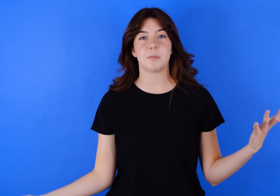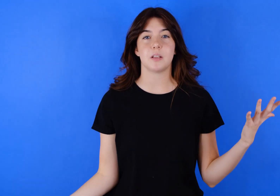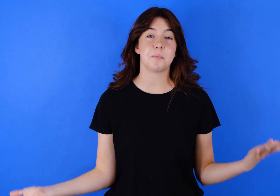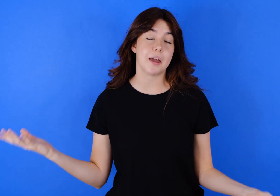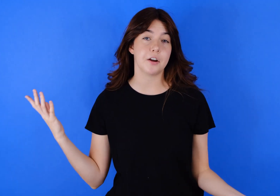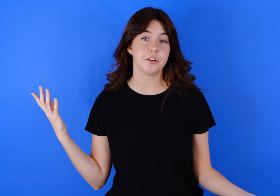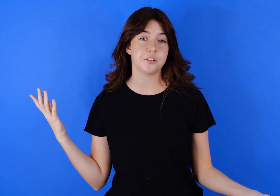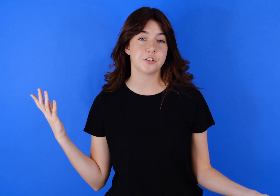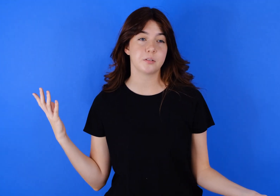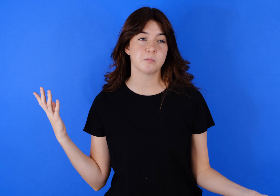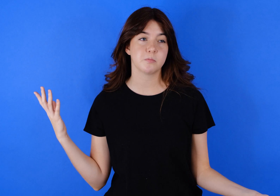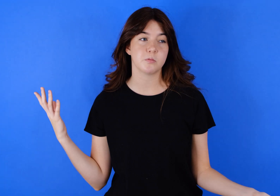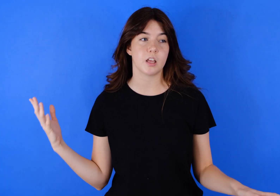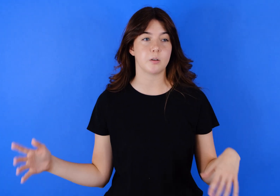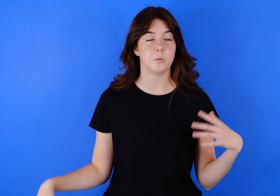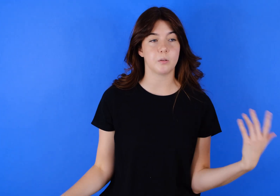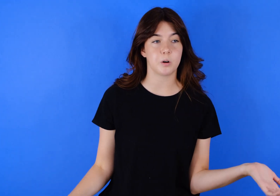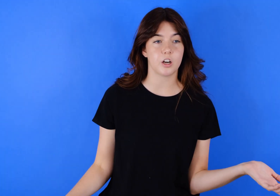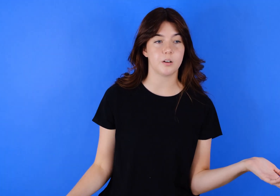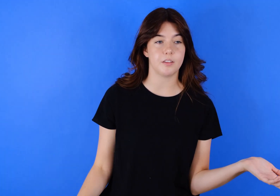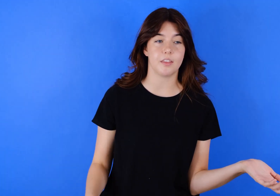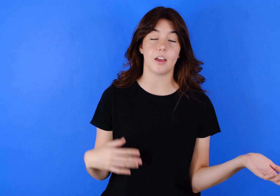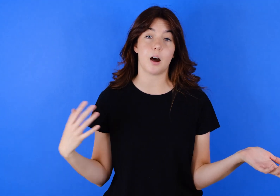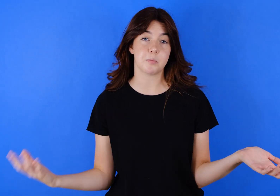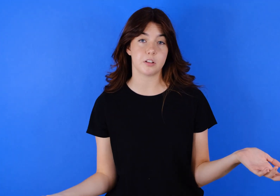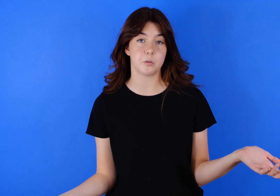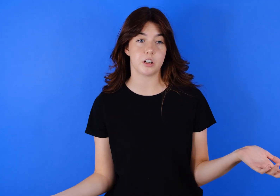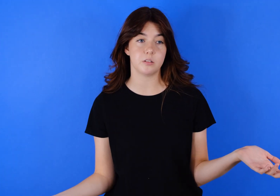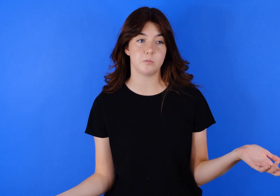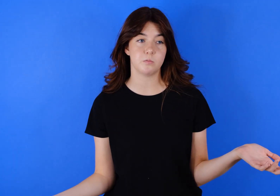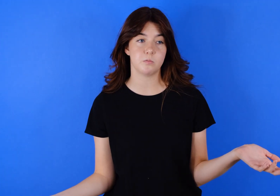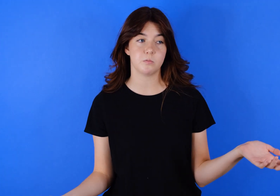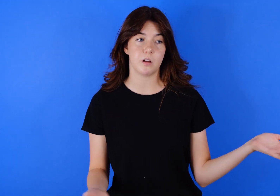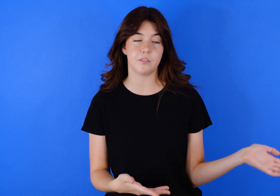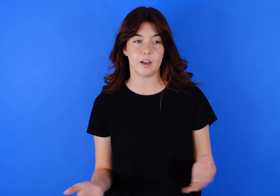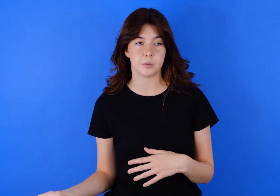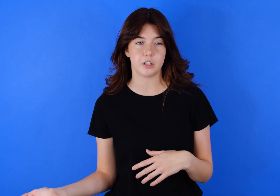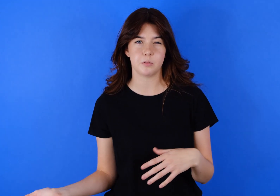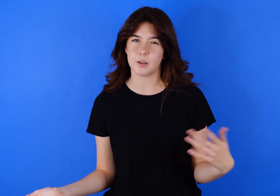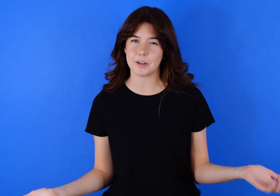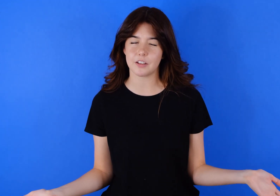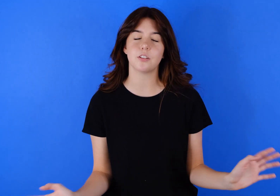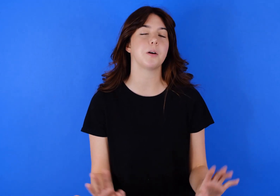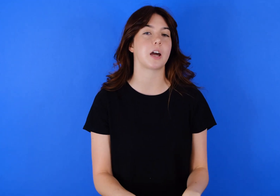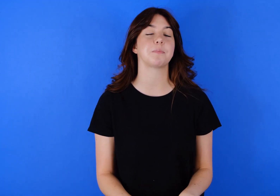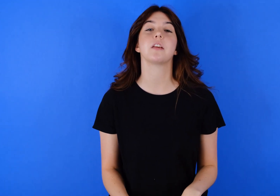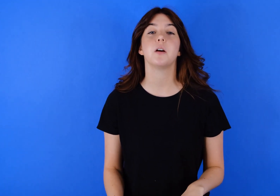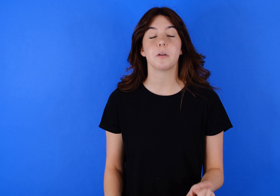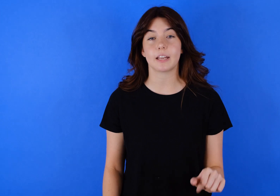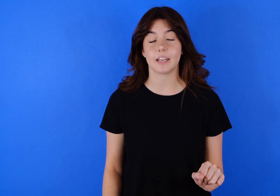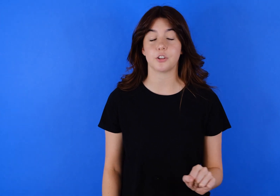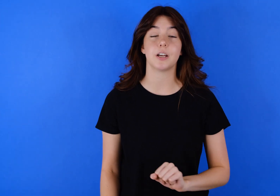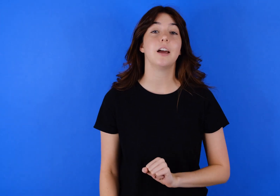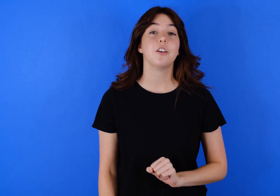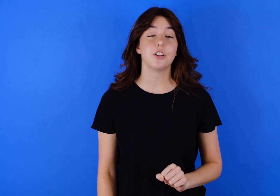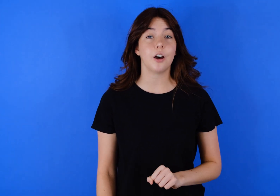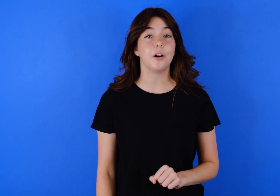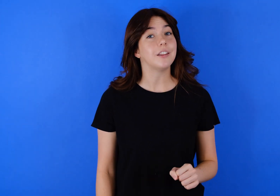opposite pairs. It's like one word and then the opposite word of that word. Does that make sense? Okay, we're gonna get into it. So the